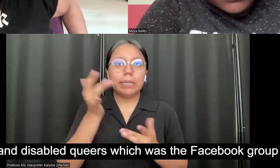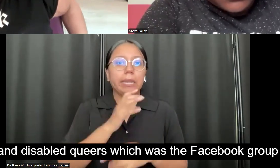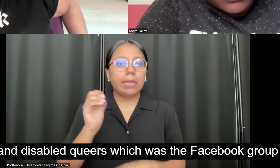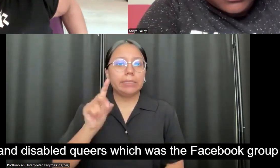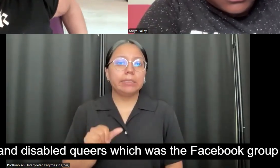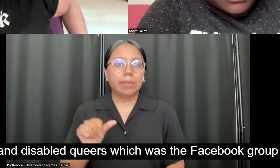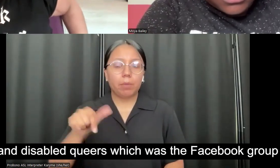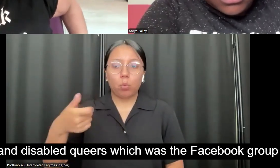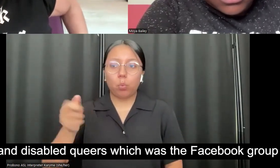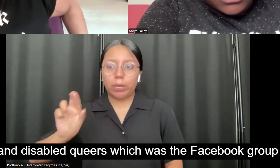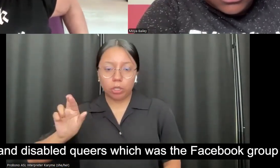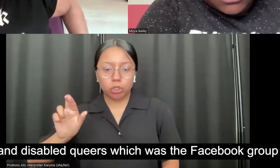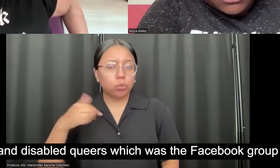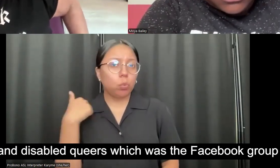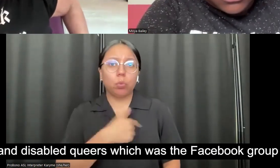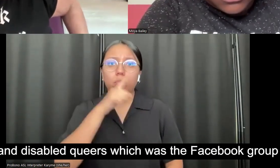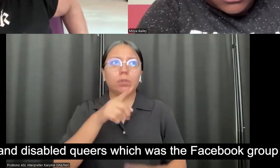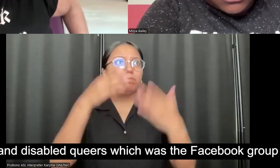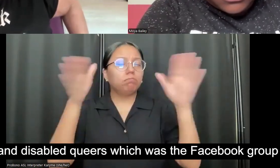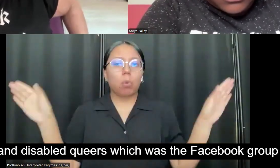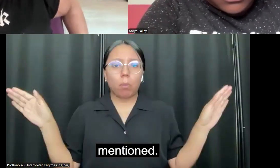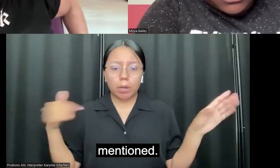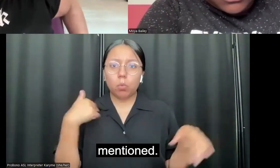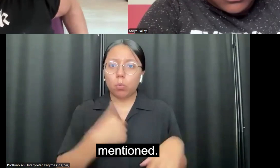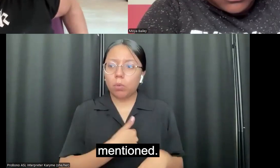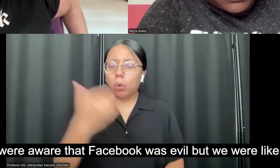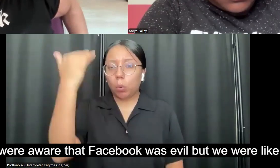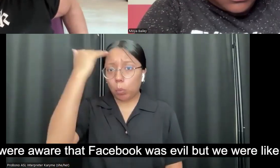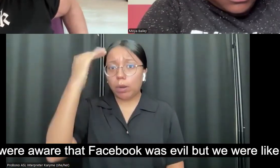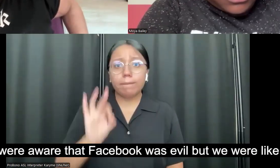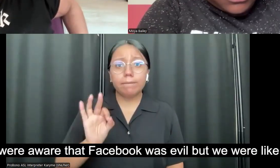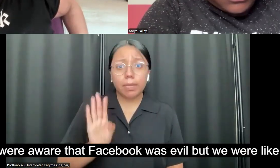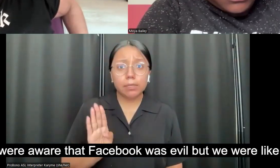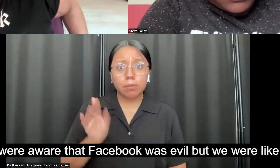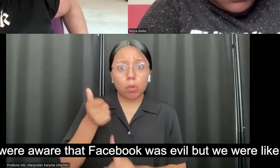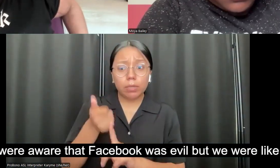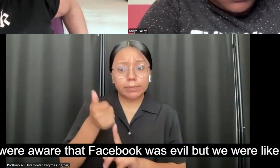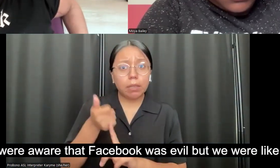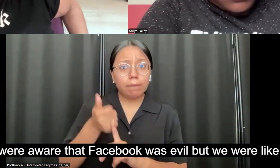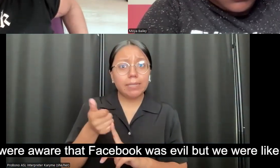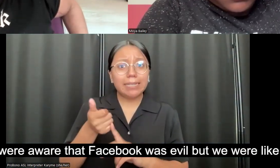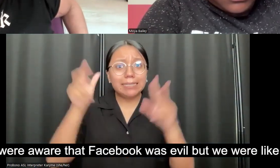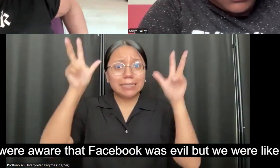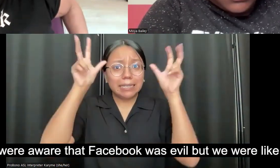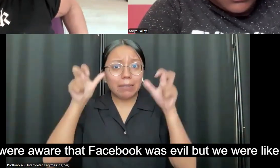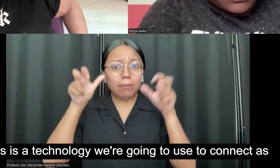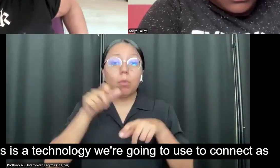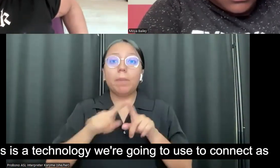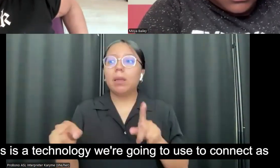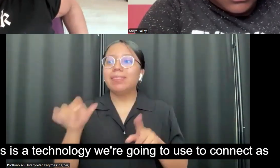wide open. Like we were aware that Facebook was evil, but we were like, this is a technology that we're going to